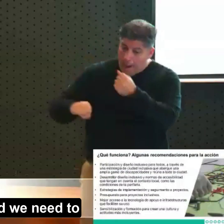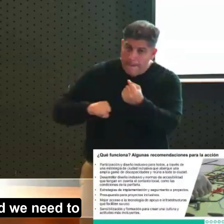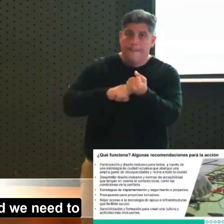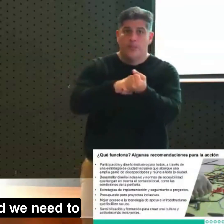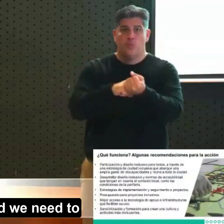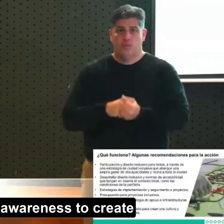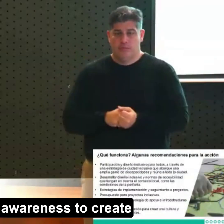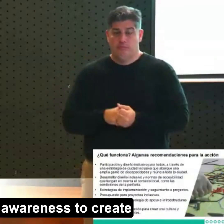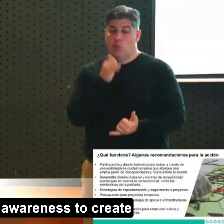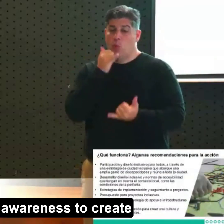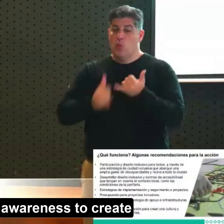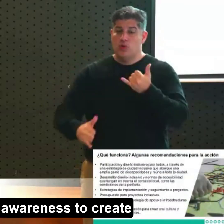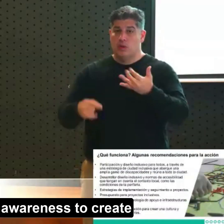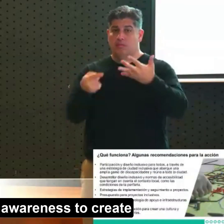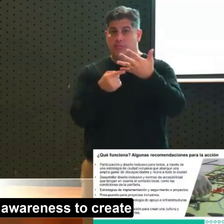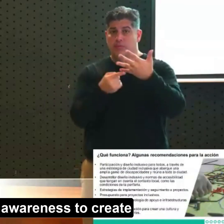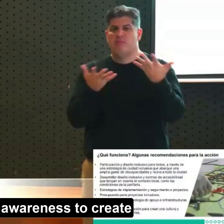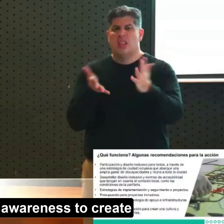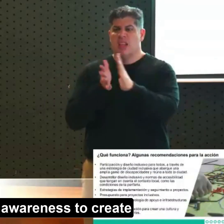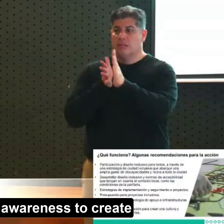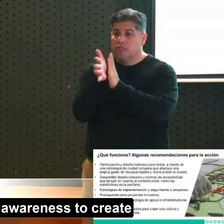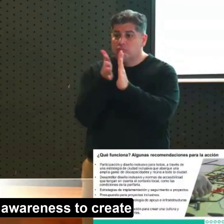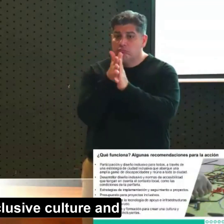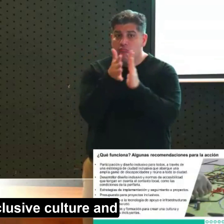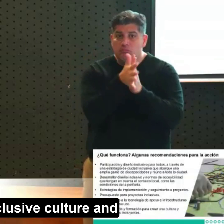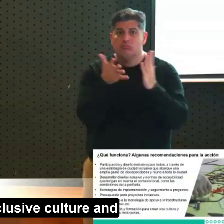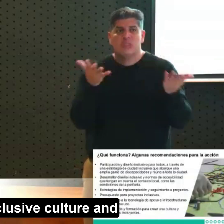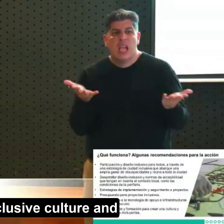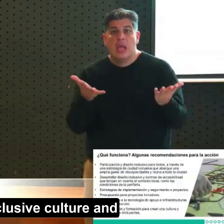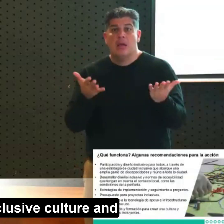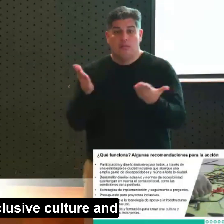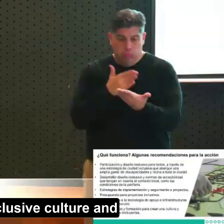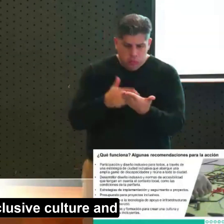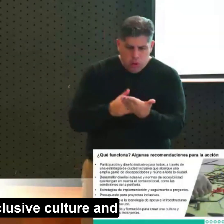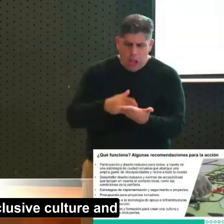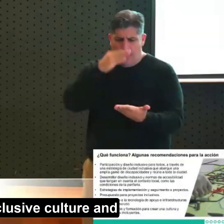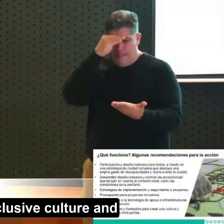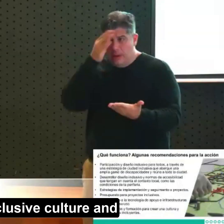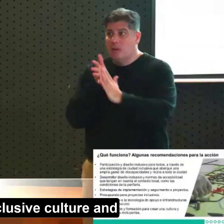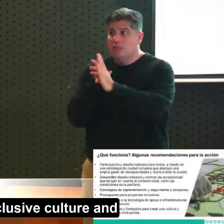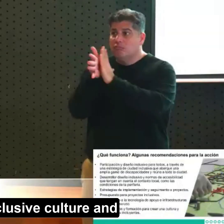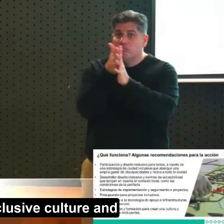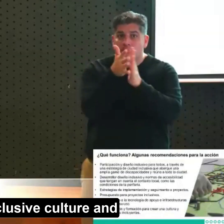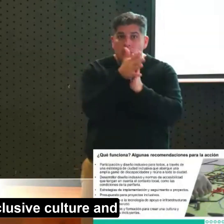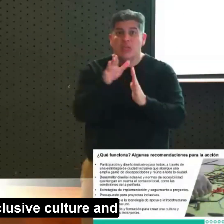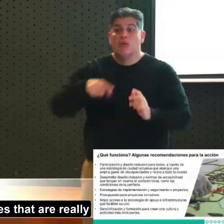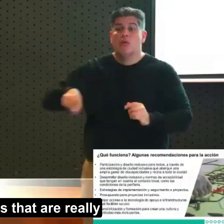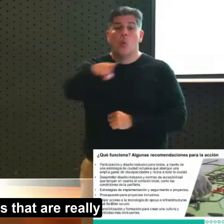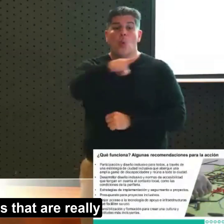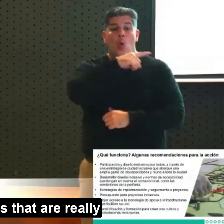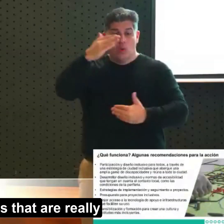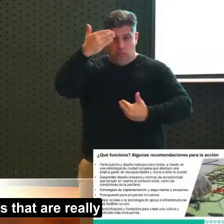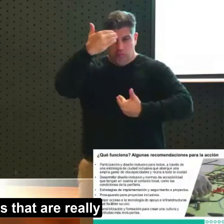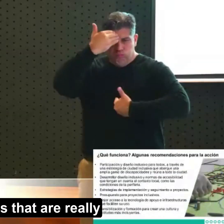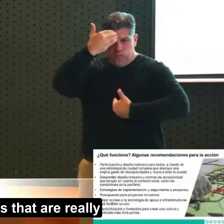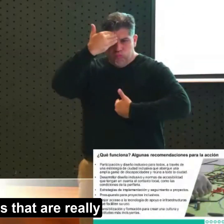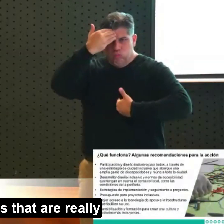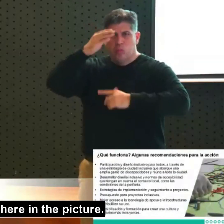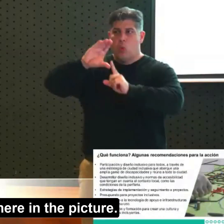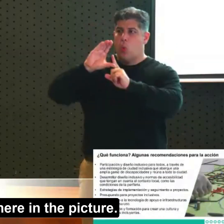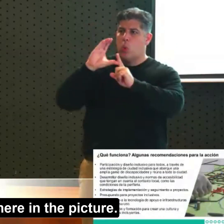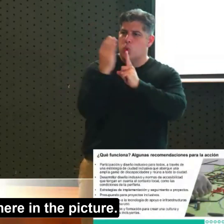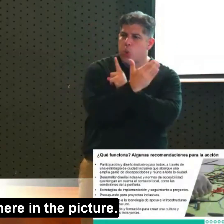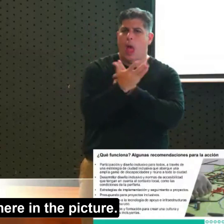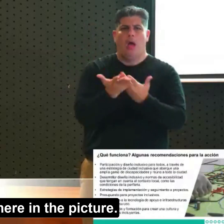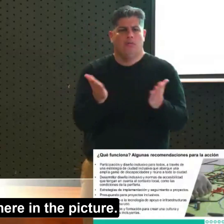and we need training and awareness to create a more inclusive culture and attitudes that are